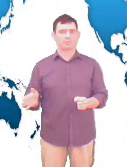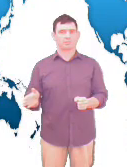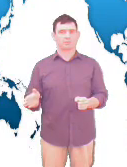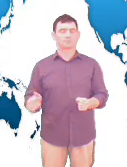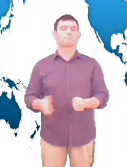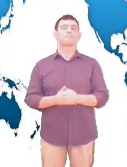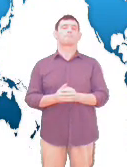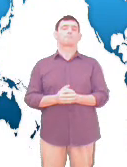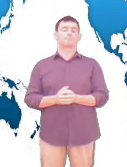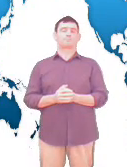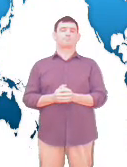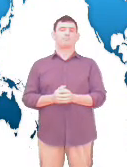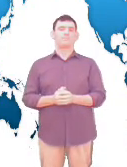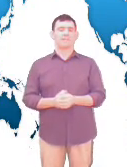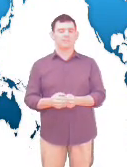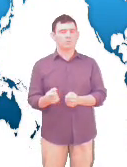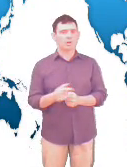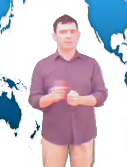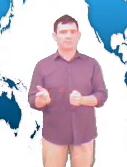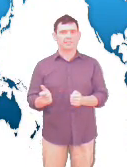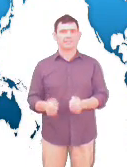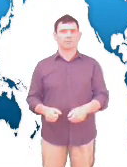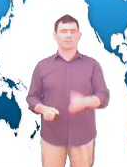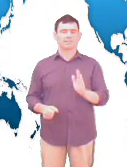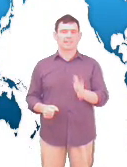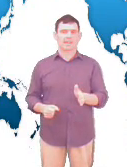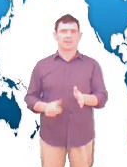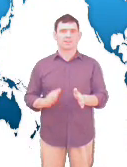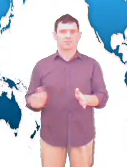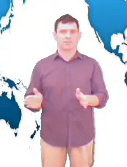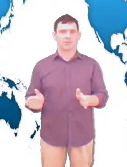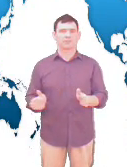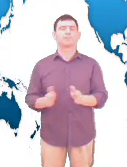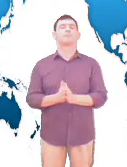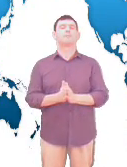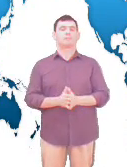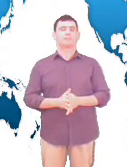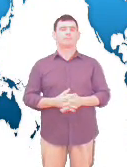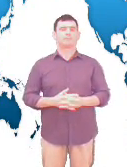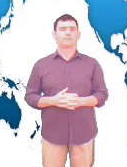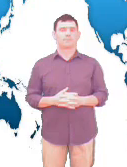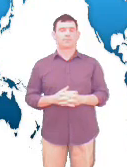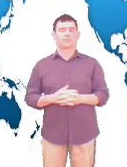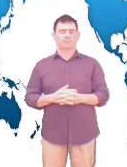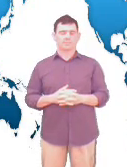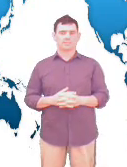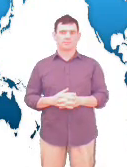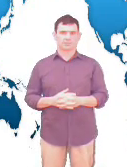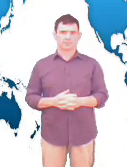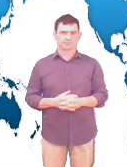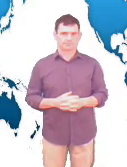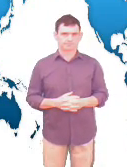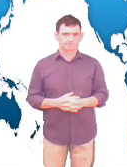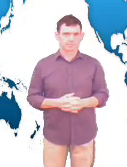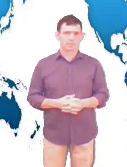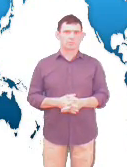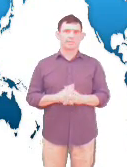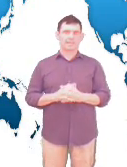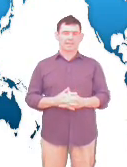do. If you hyphenate that word can not, there is a difference. So you can